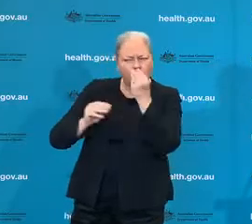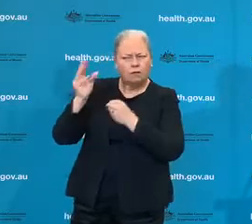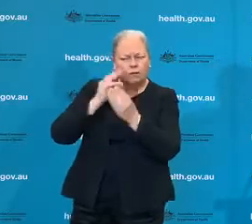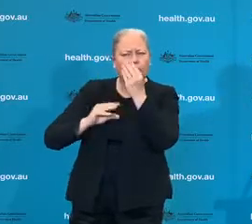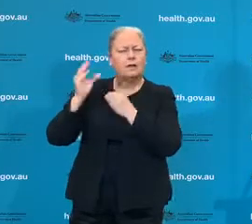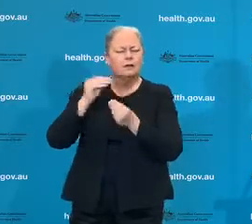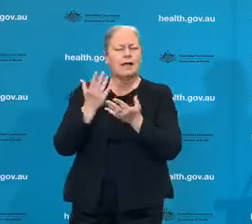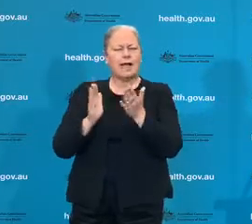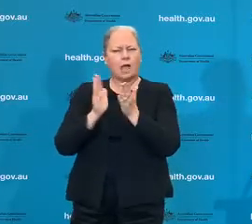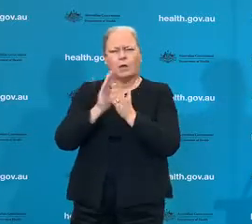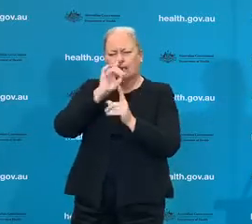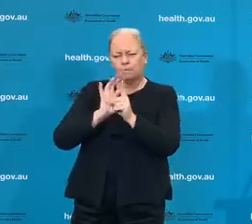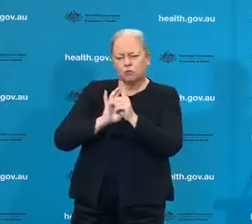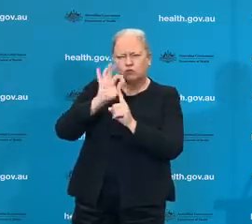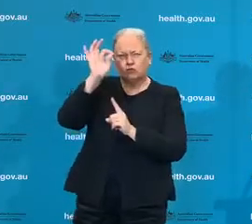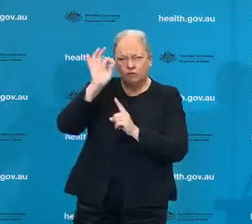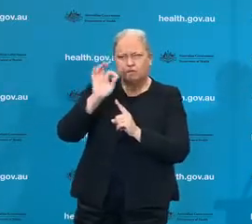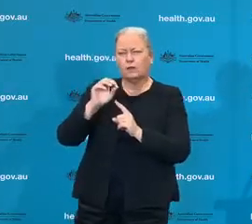improve the contact tracing system.